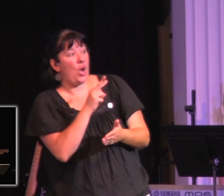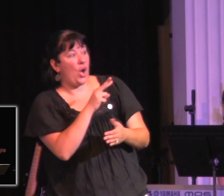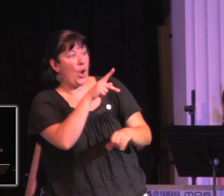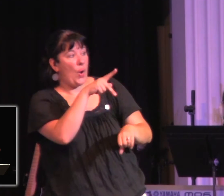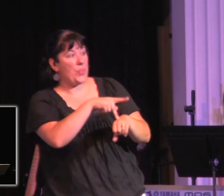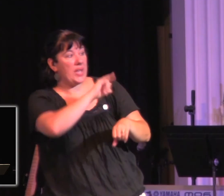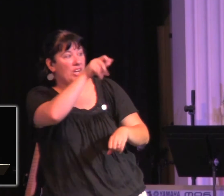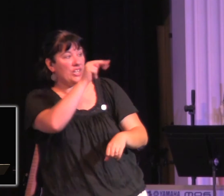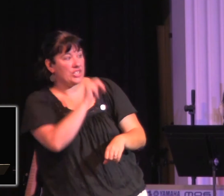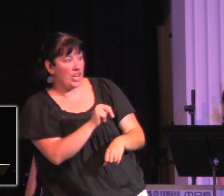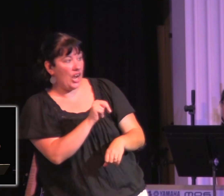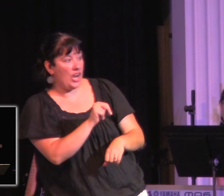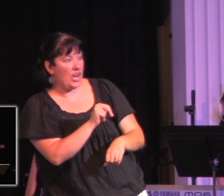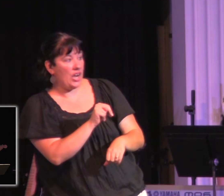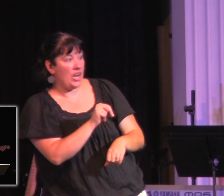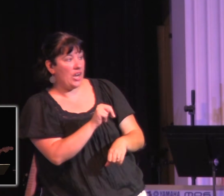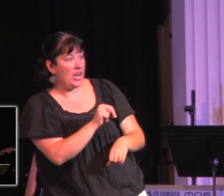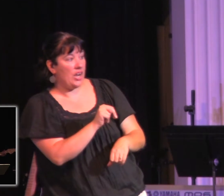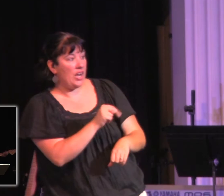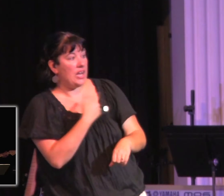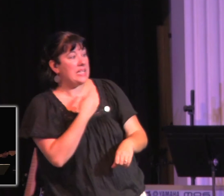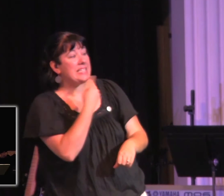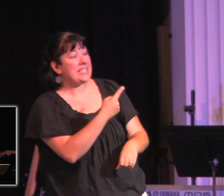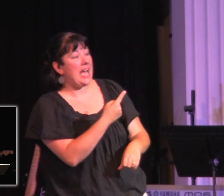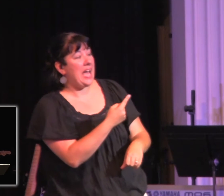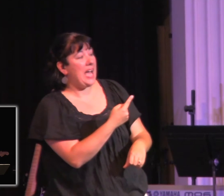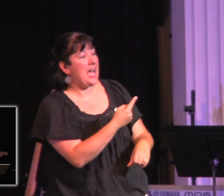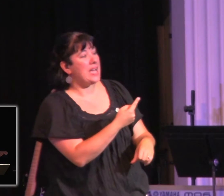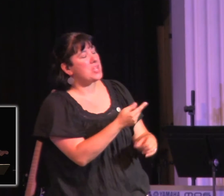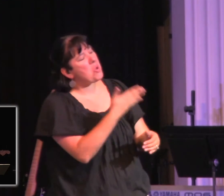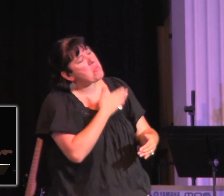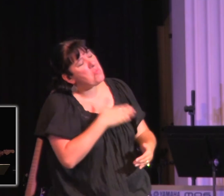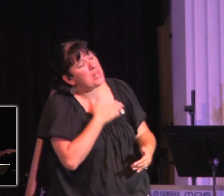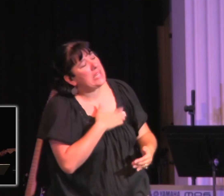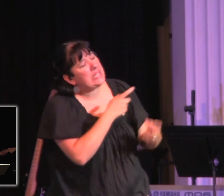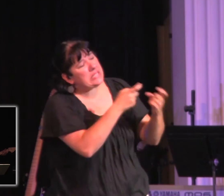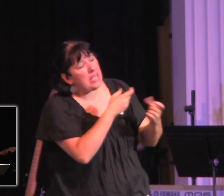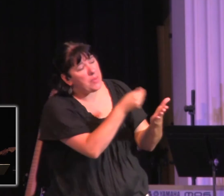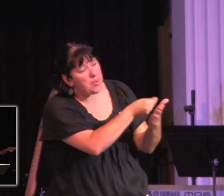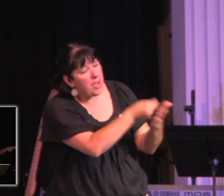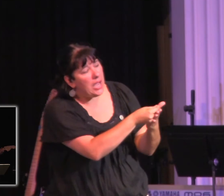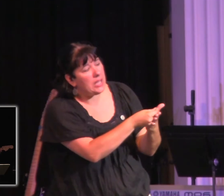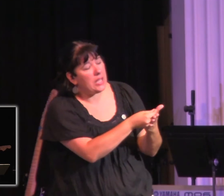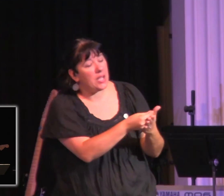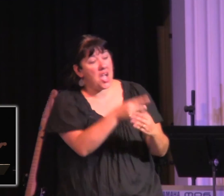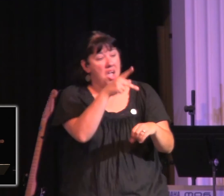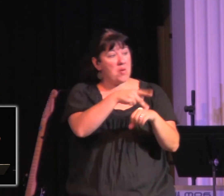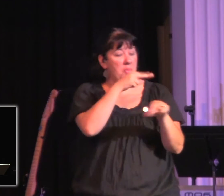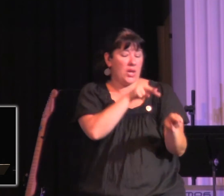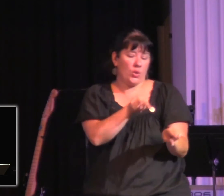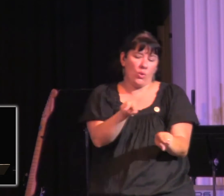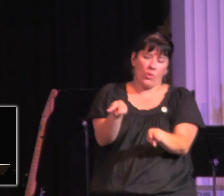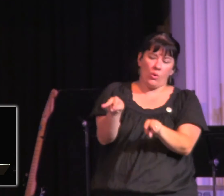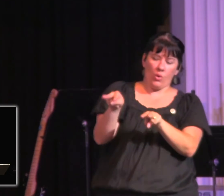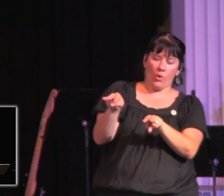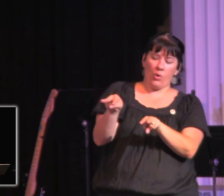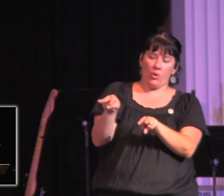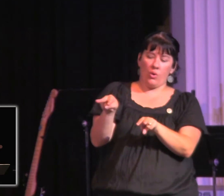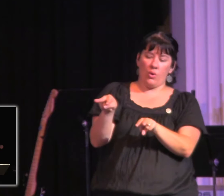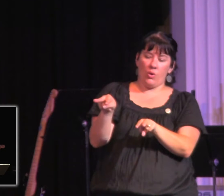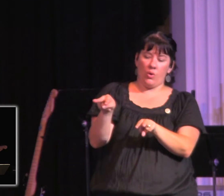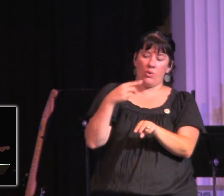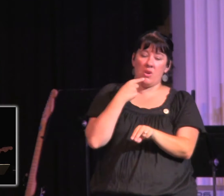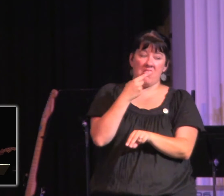Peter looked straight at him, as did John. And then Peter said, look at us. So the man gave him his